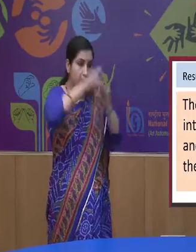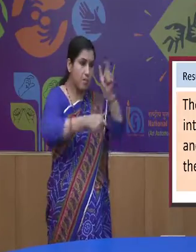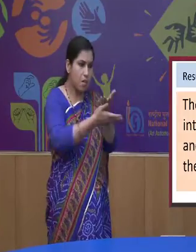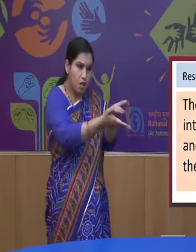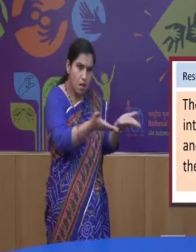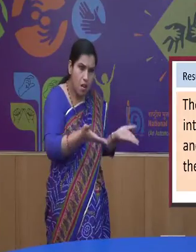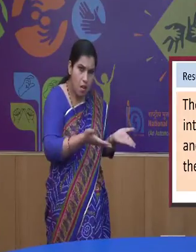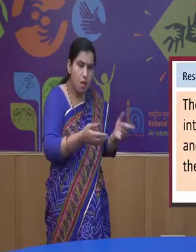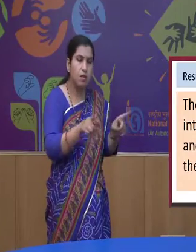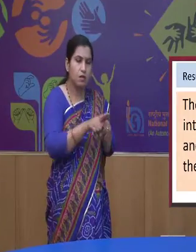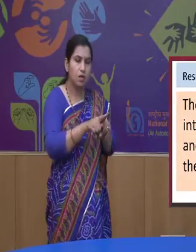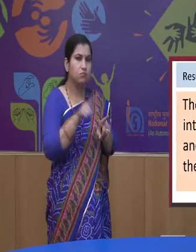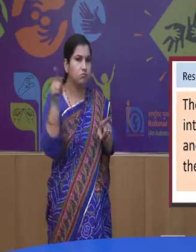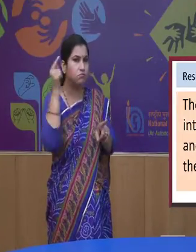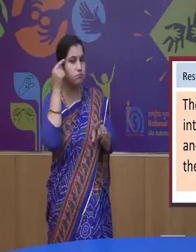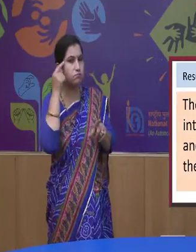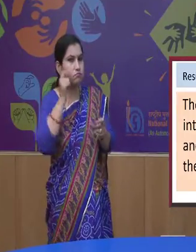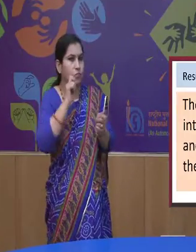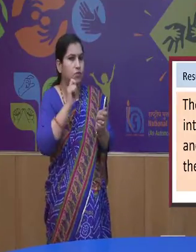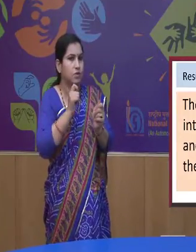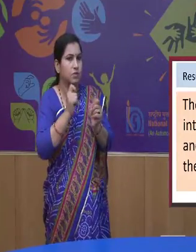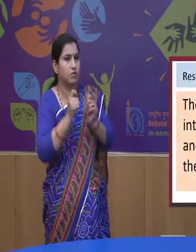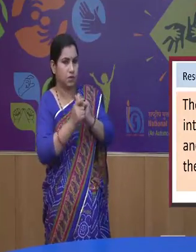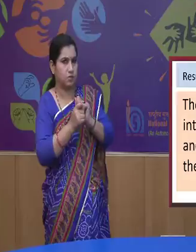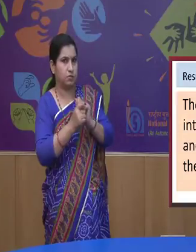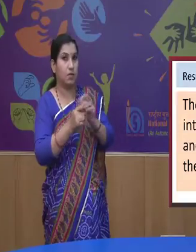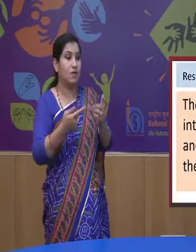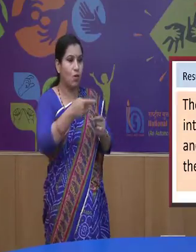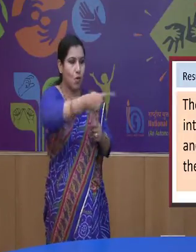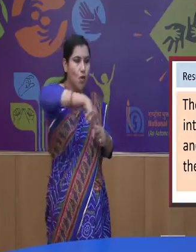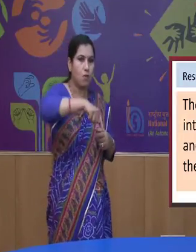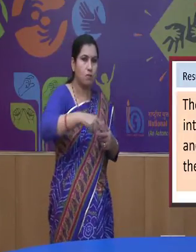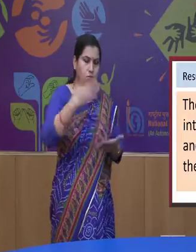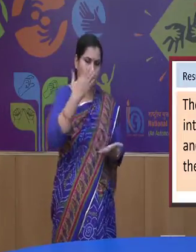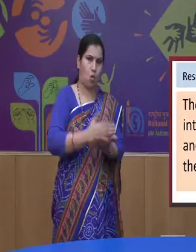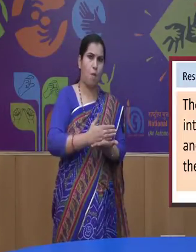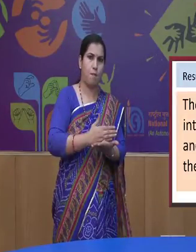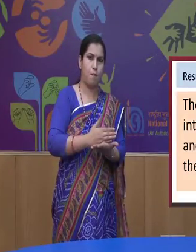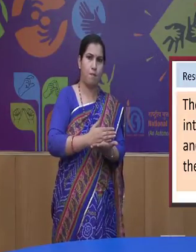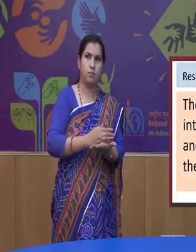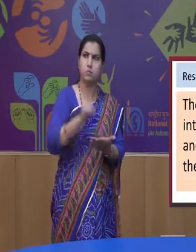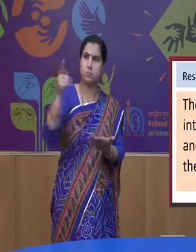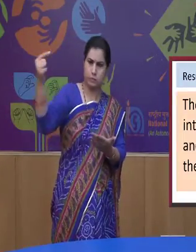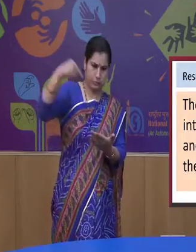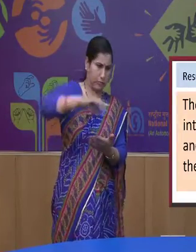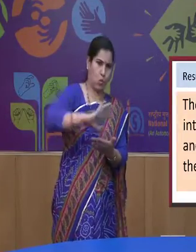people also changed as they stopped interfering in the social and